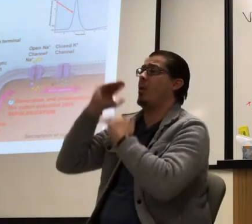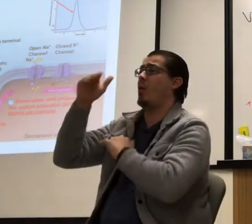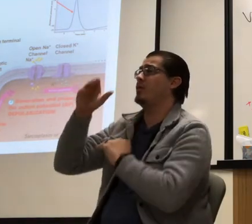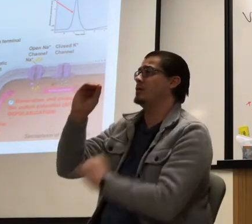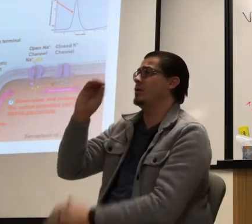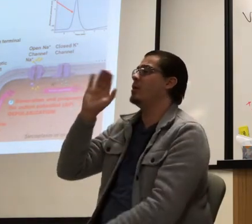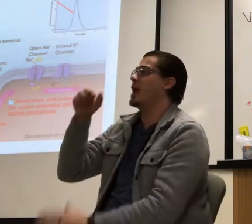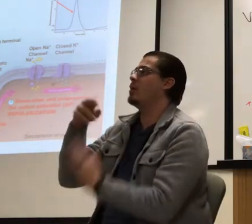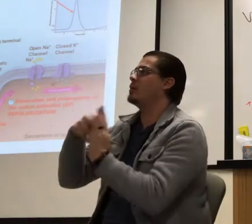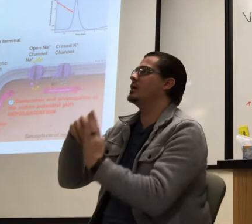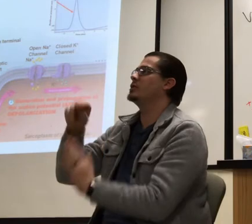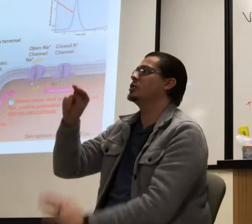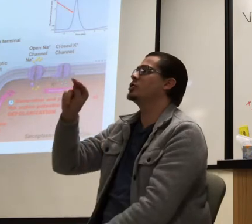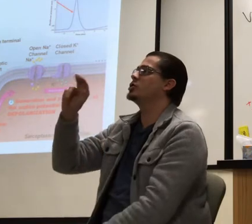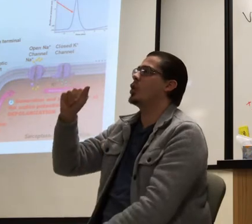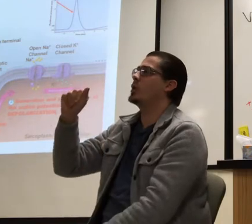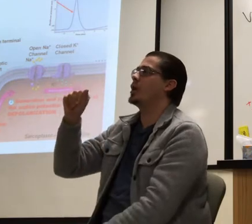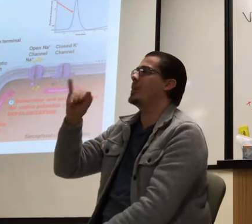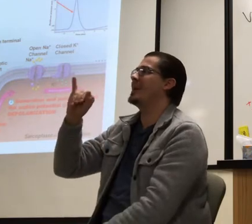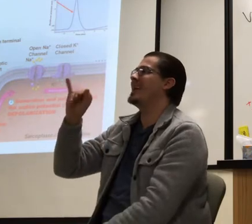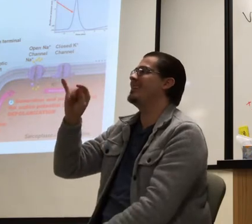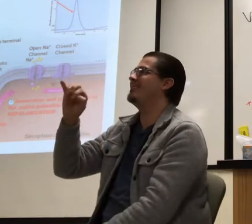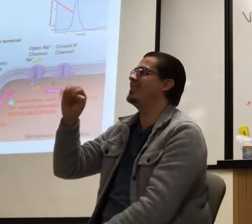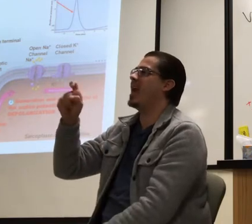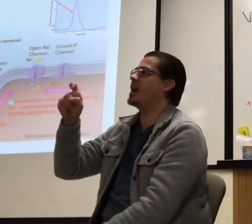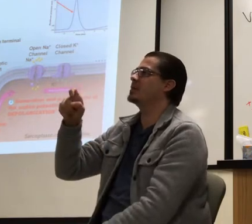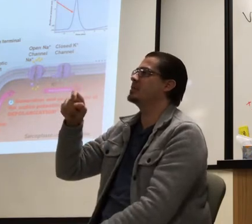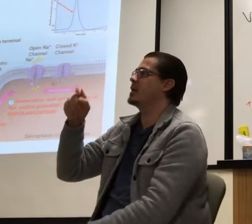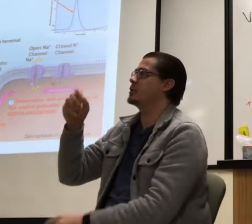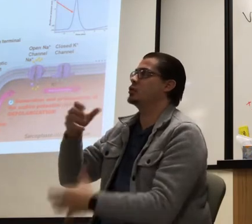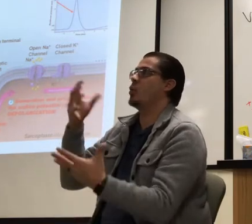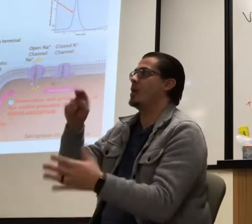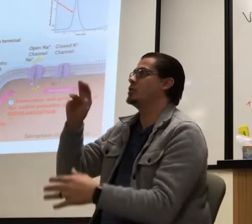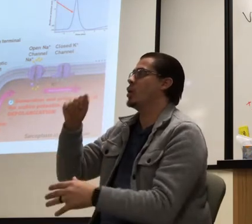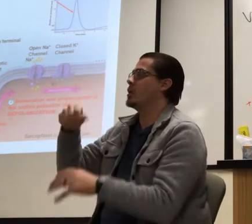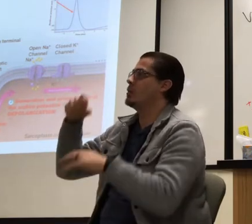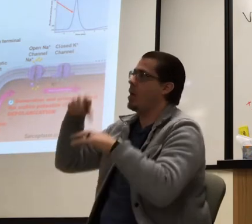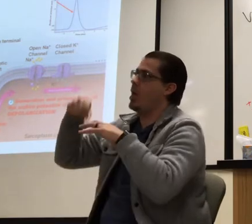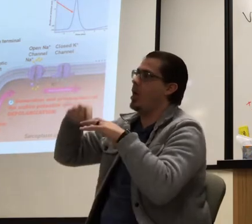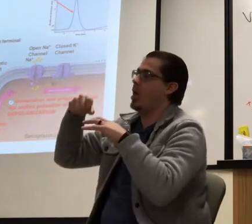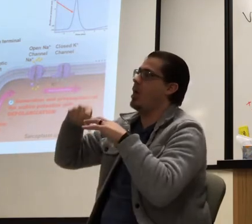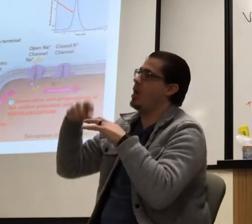This represents the sodium influx. Okay. So